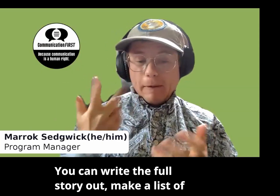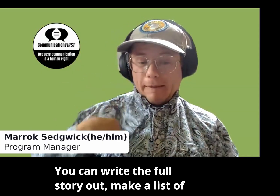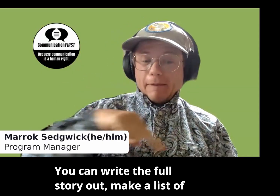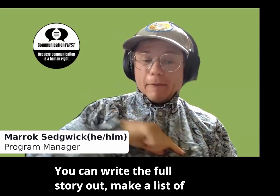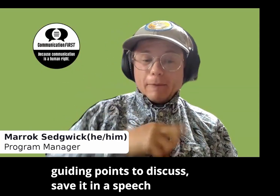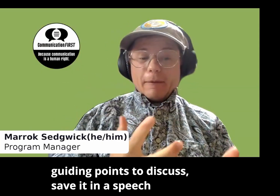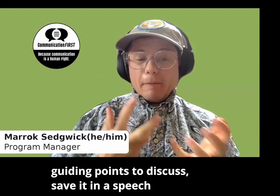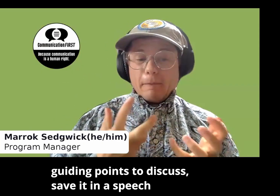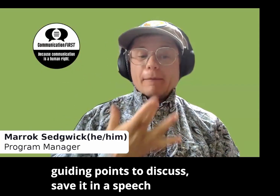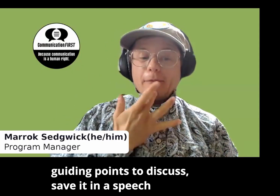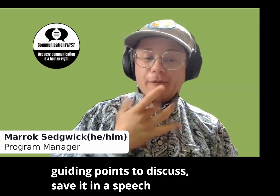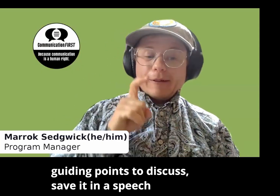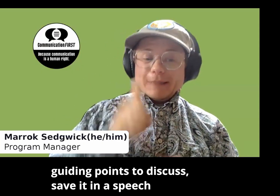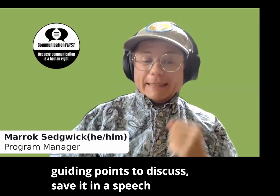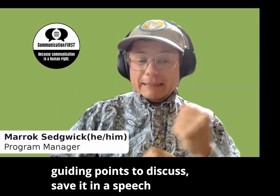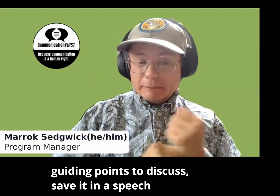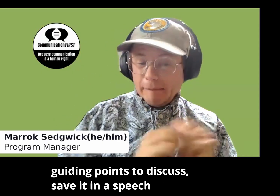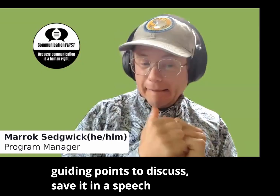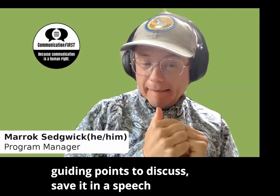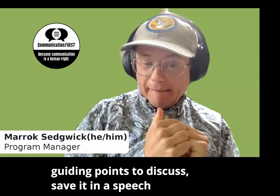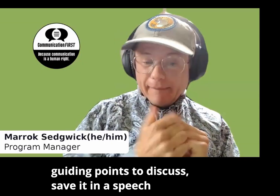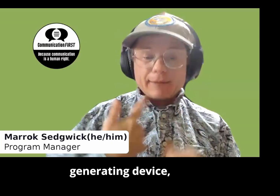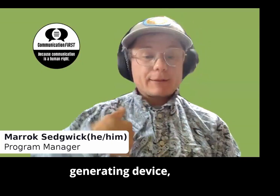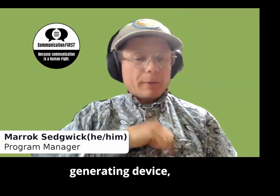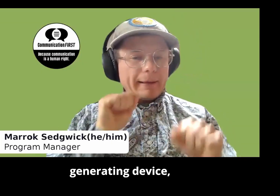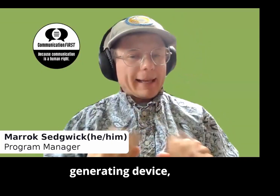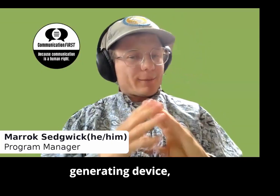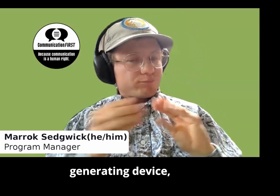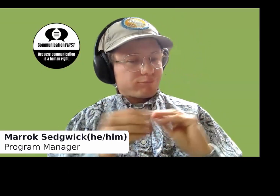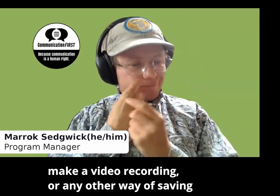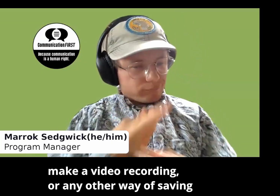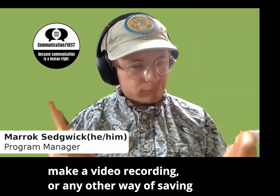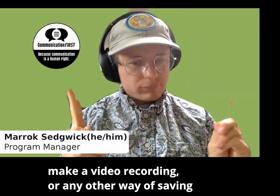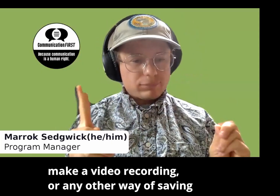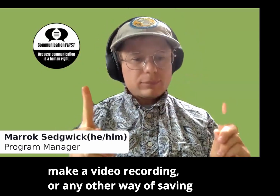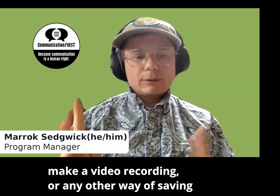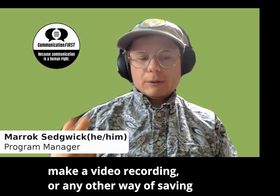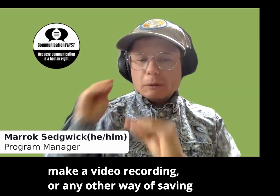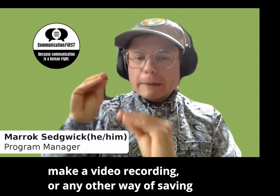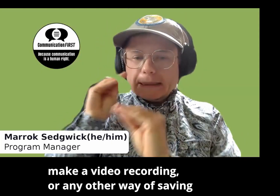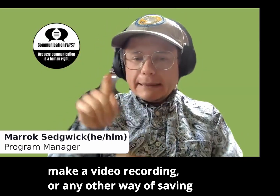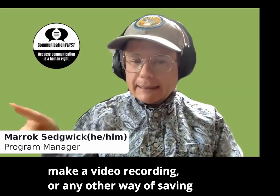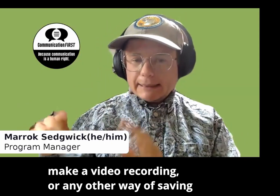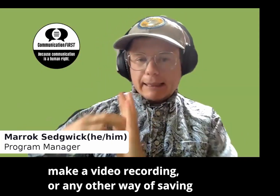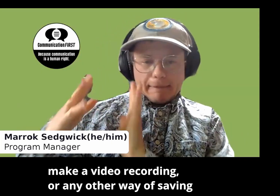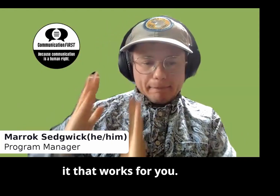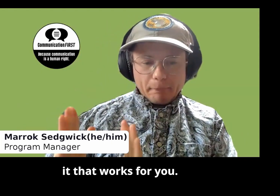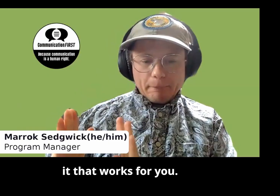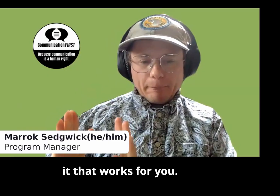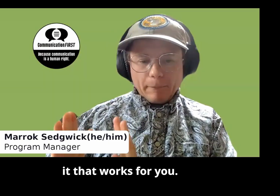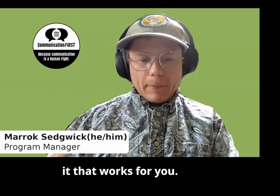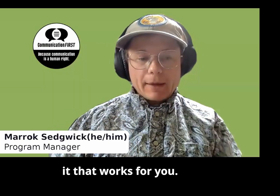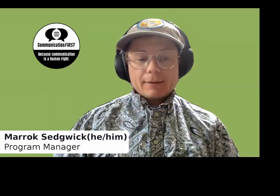out, make a list of guiding points to discuss, save it in a speech-generating device, make a video recording, or any other way of